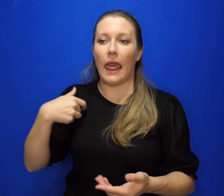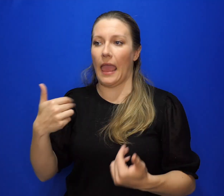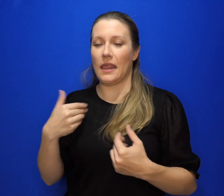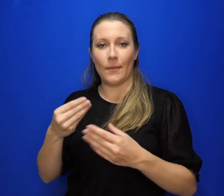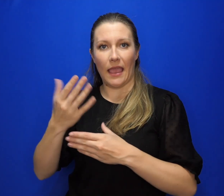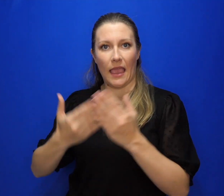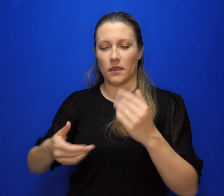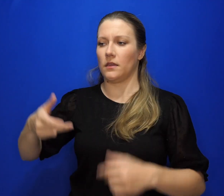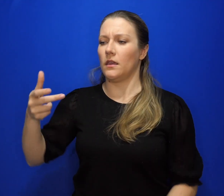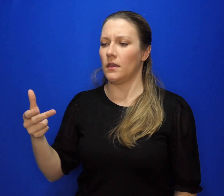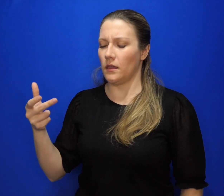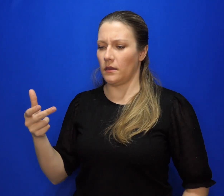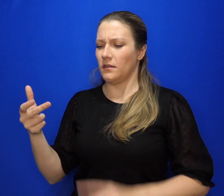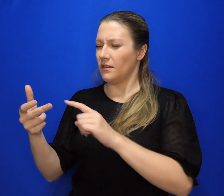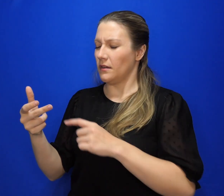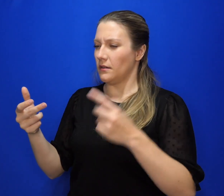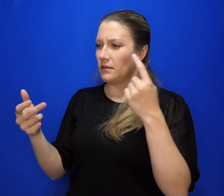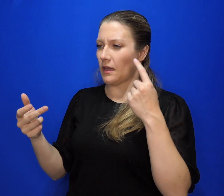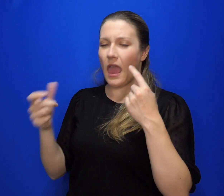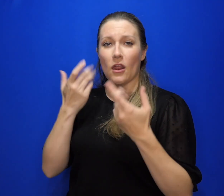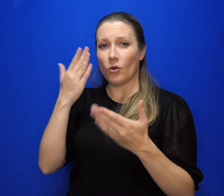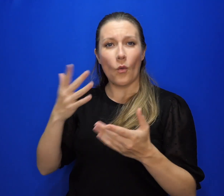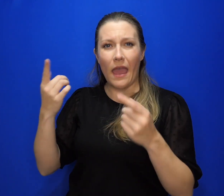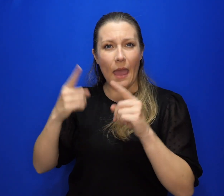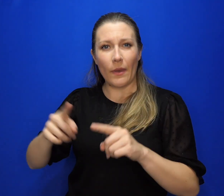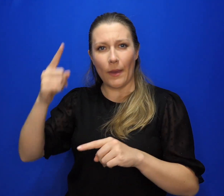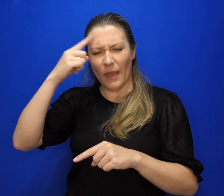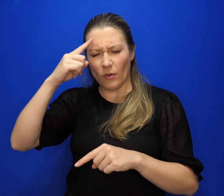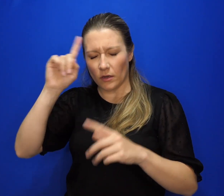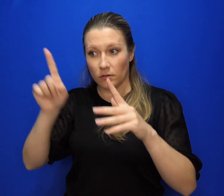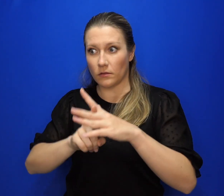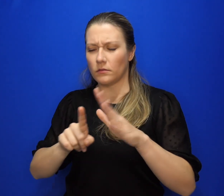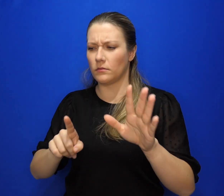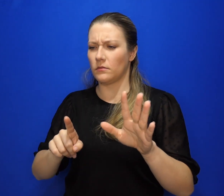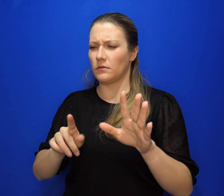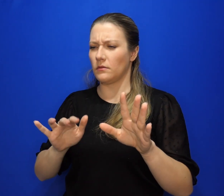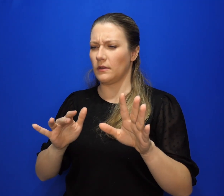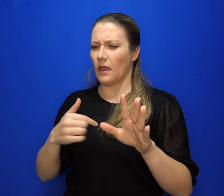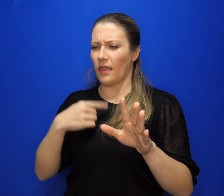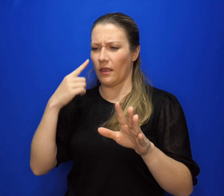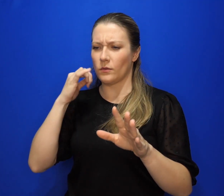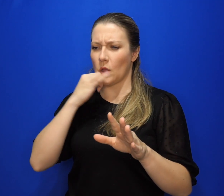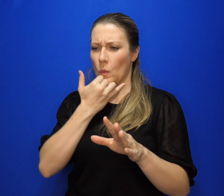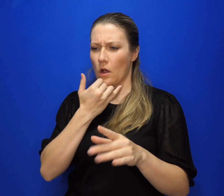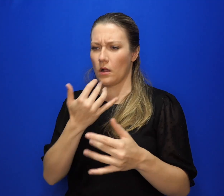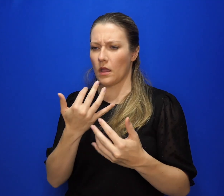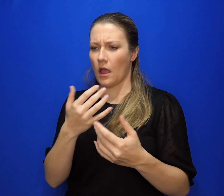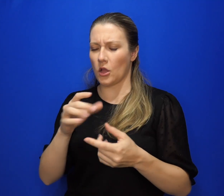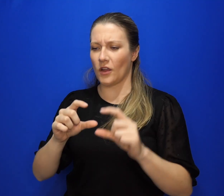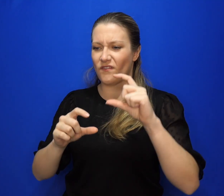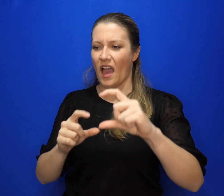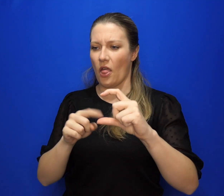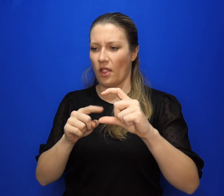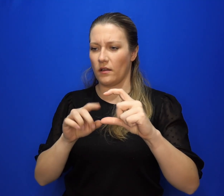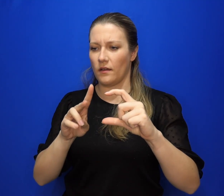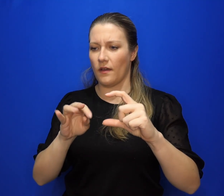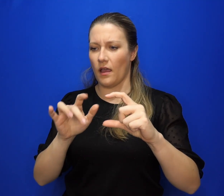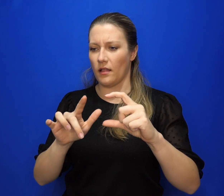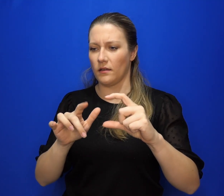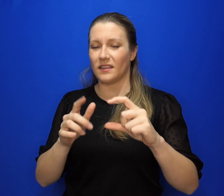what happened, but my brain was like, that vial was the wrong color. That made you second It think. stopped me just long enough. And then when I